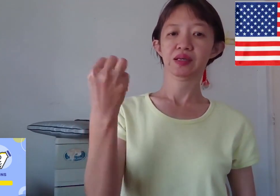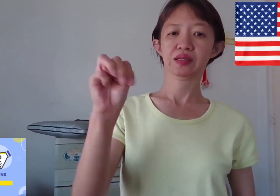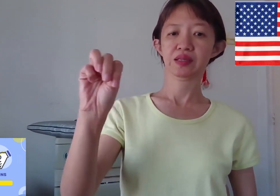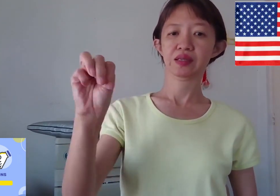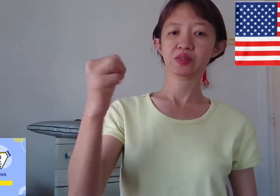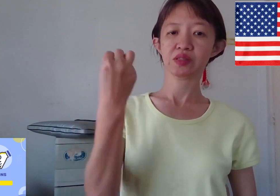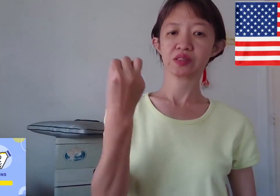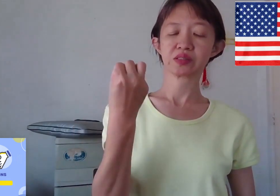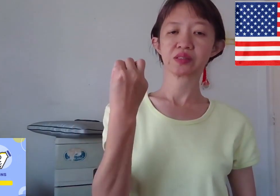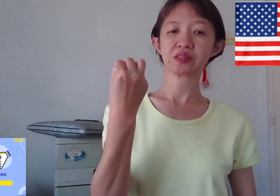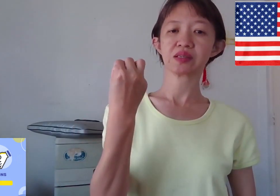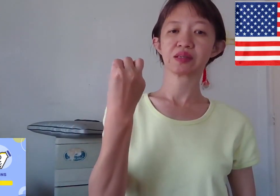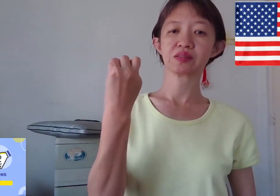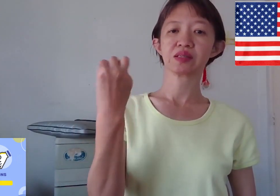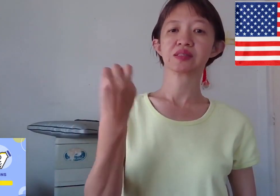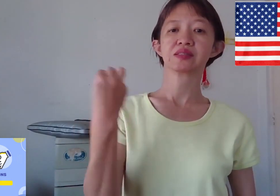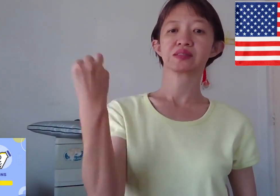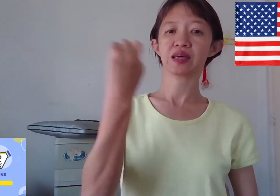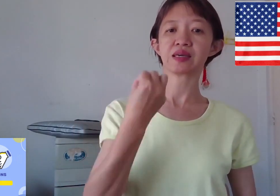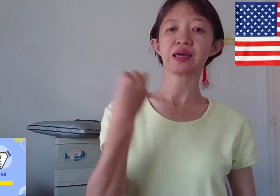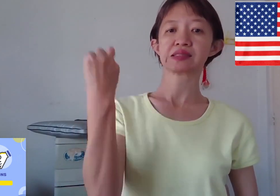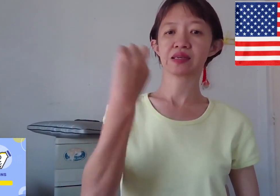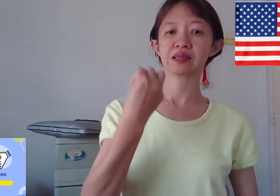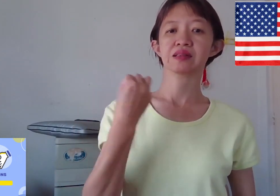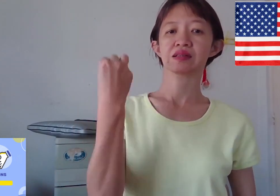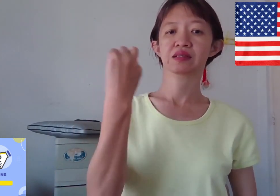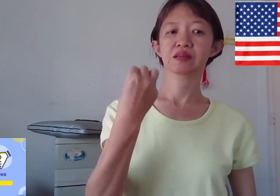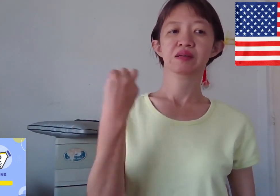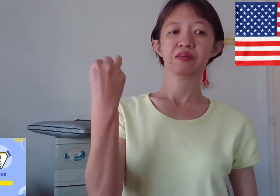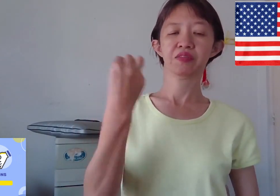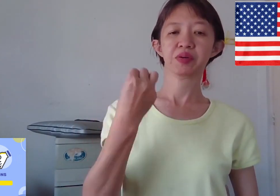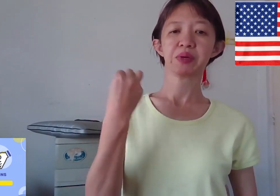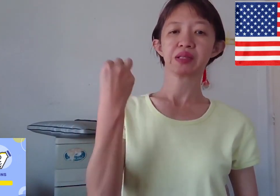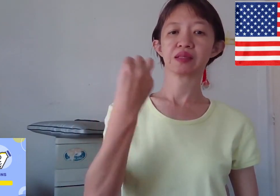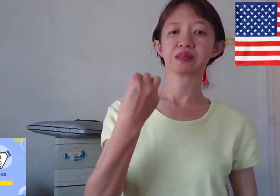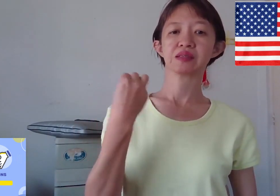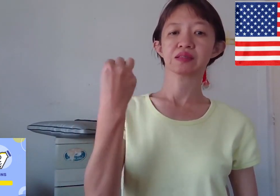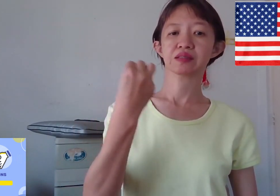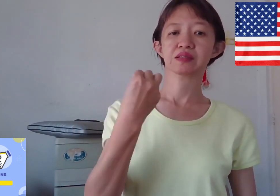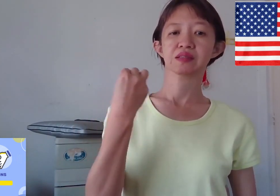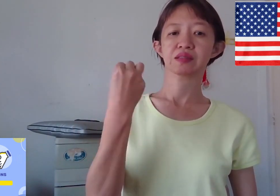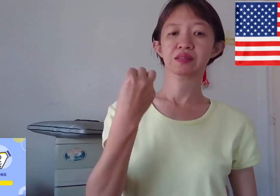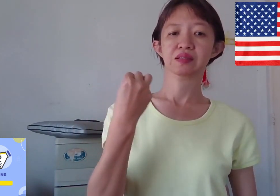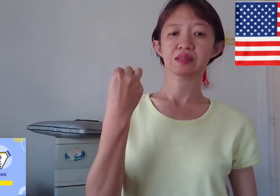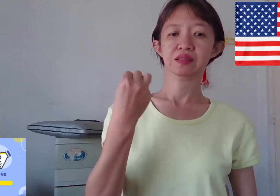And then you just turn it around and this is ASL for Monday.